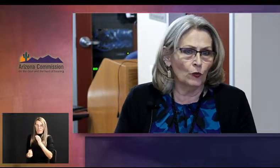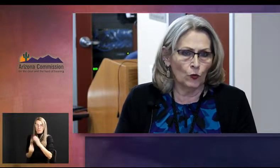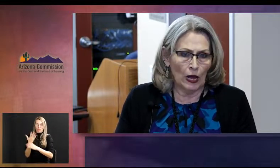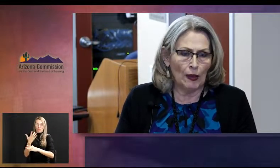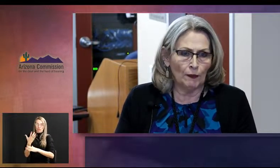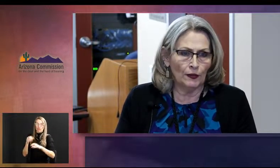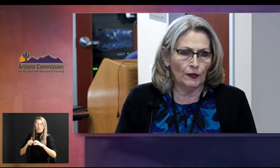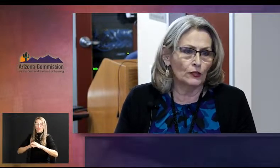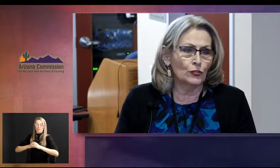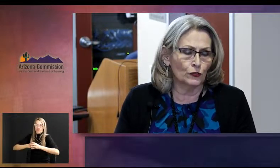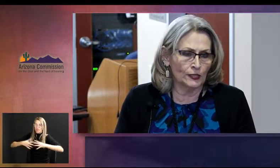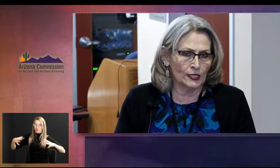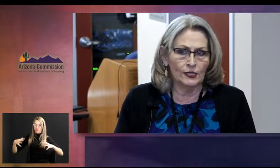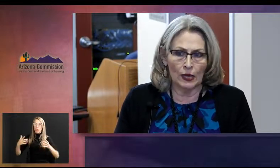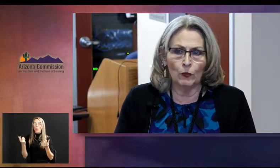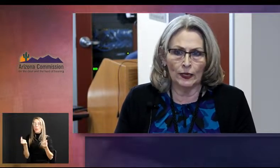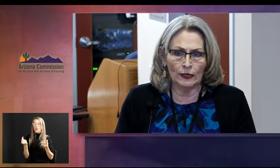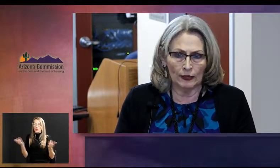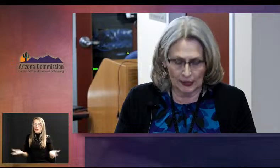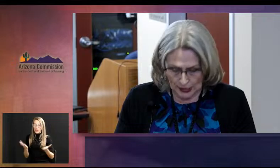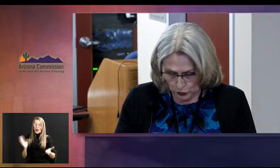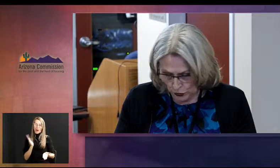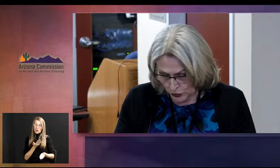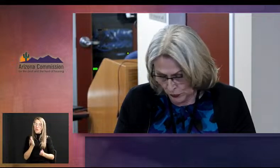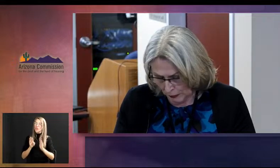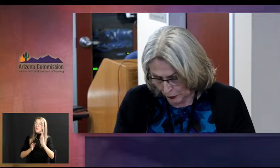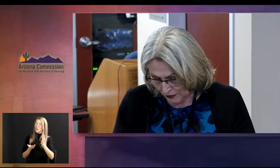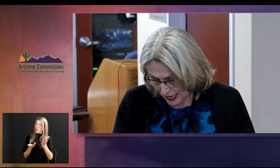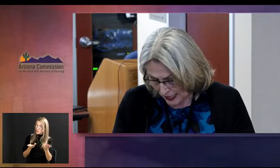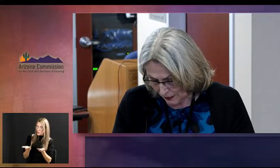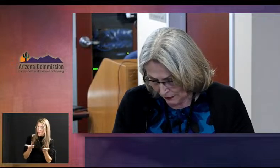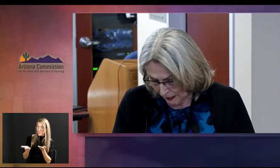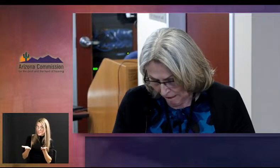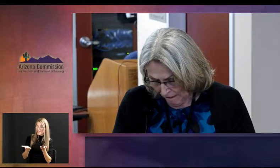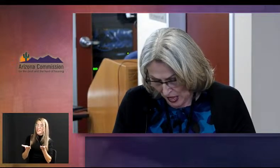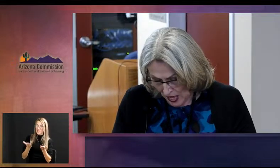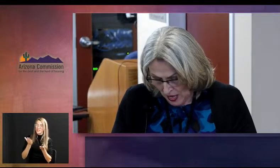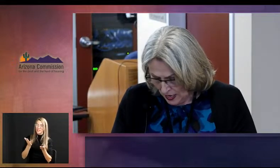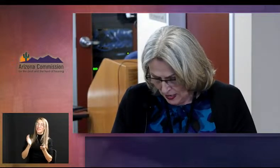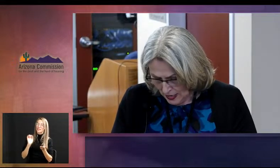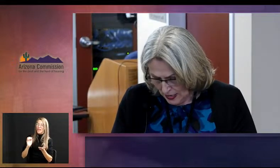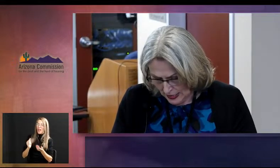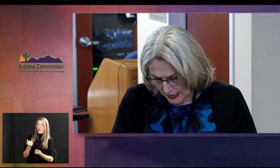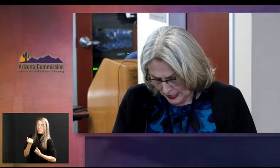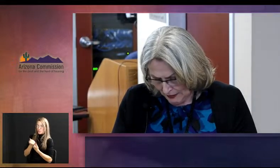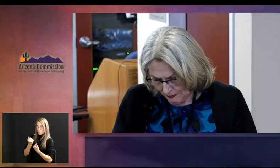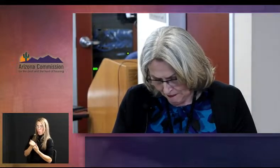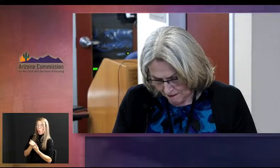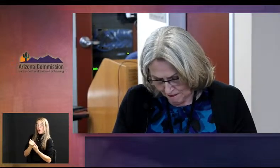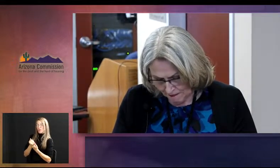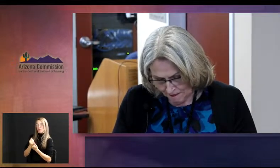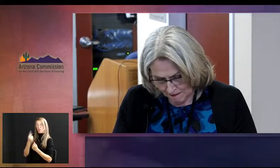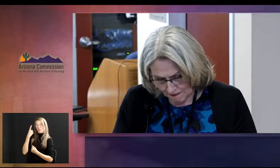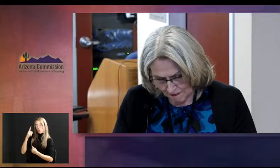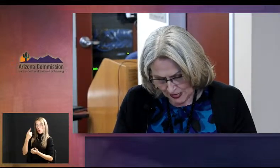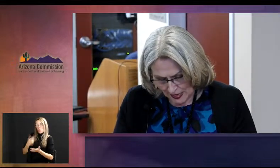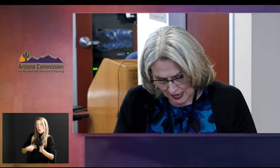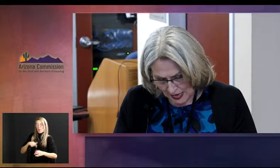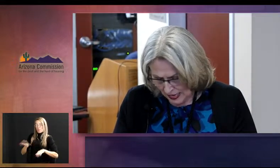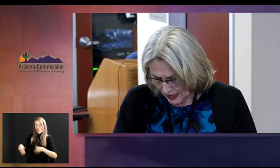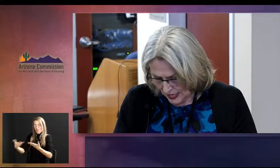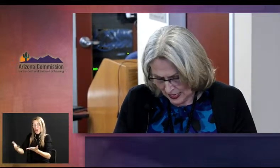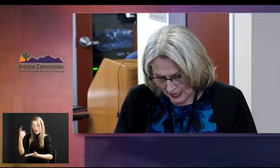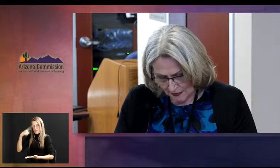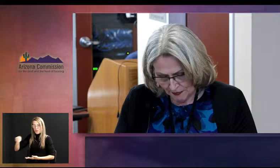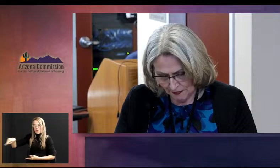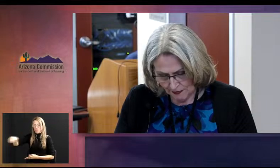grow the services that we continue to provide. Let's see.